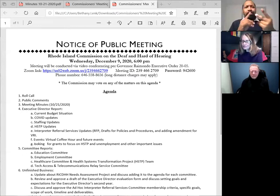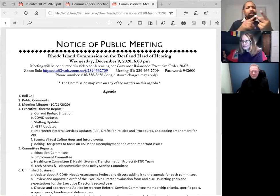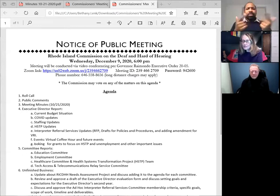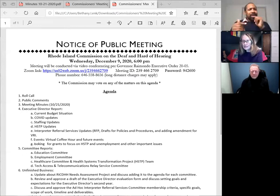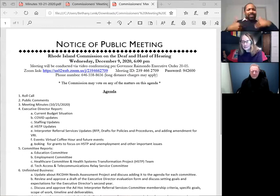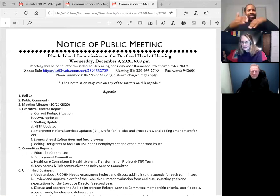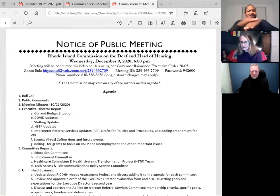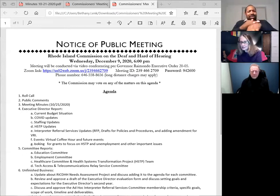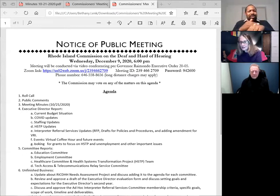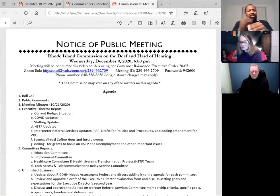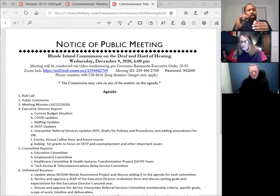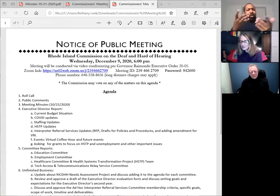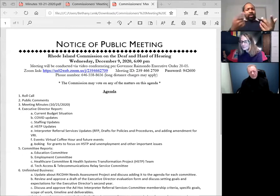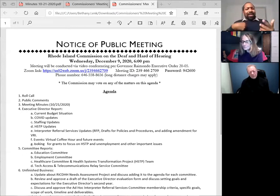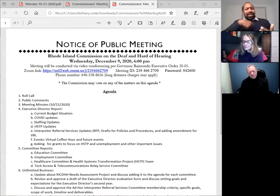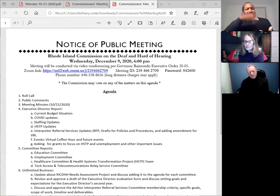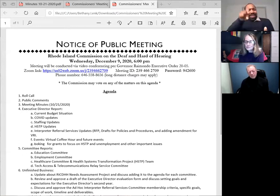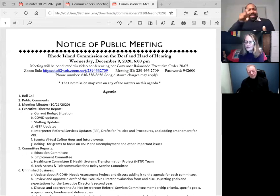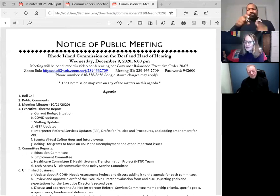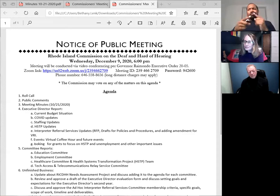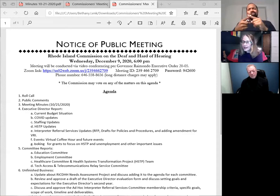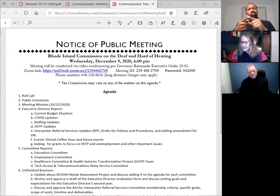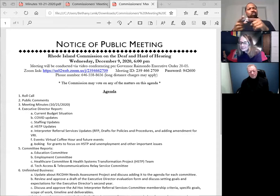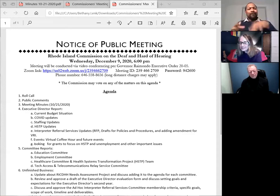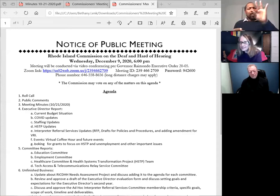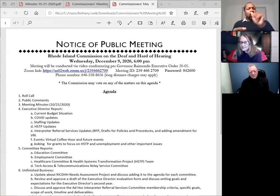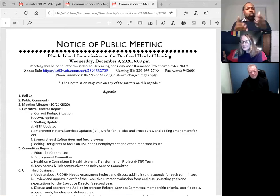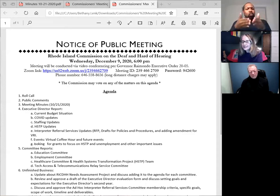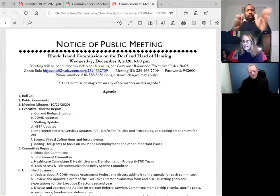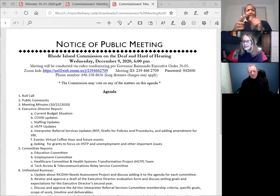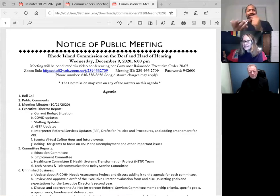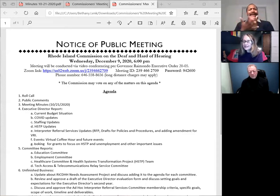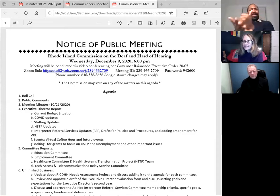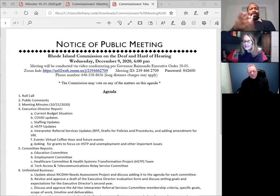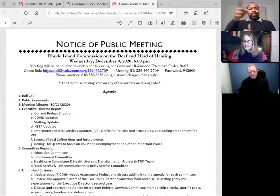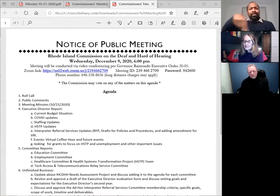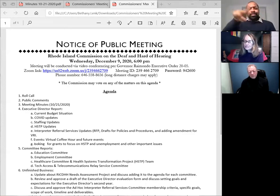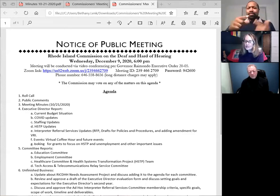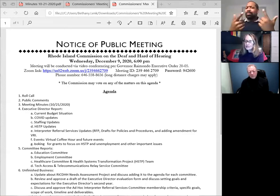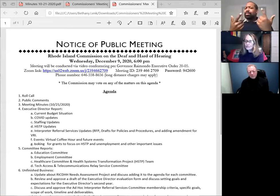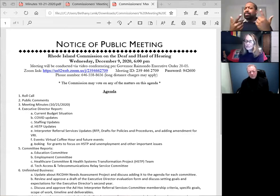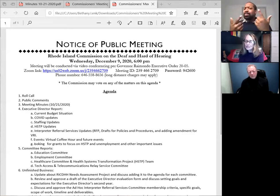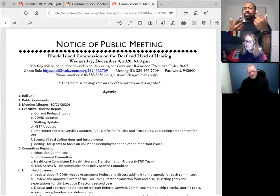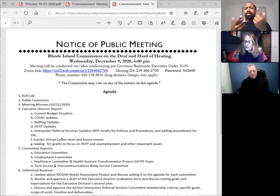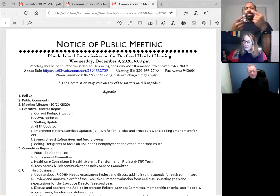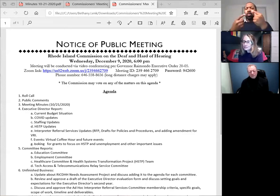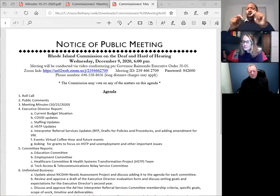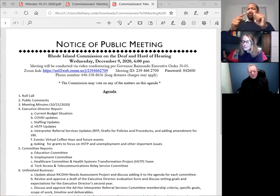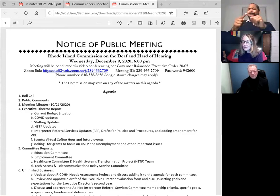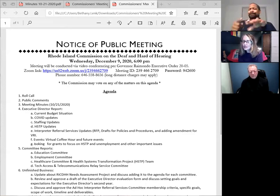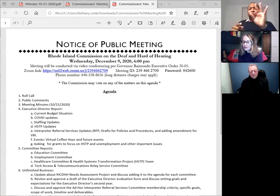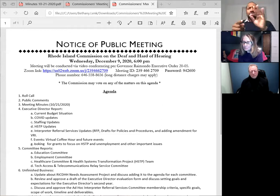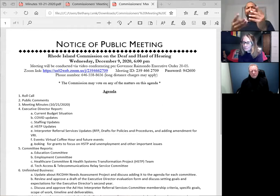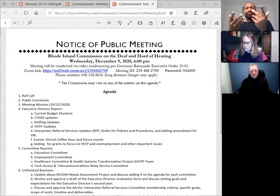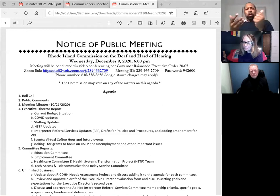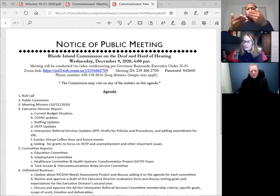have so many gaps in their lives. They don't have computers, they don't have access. And we need to find ways to reach out